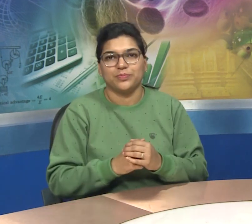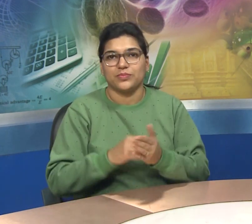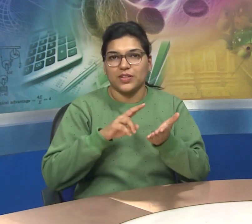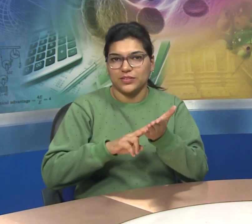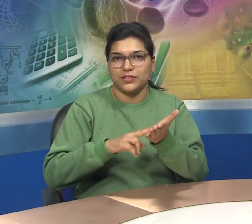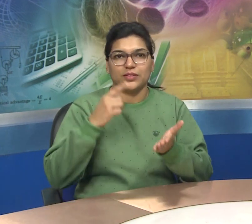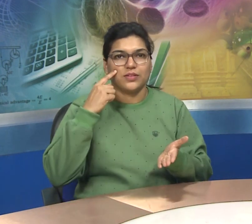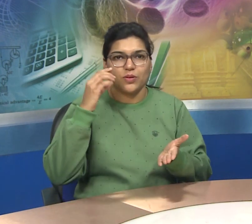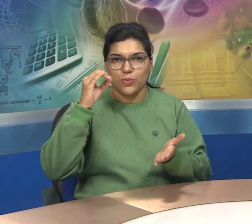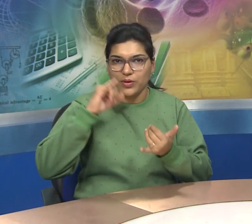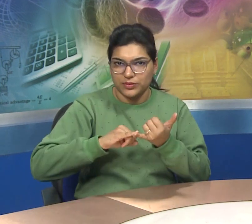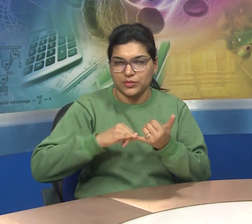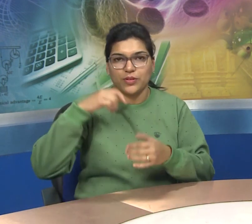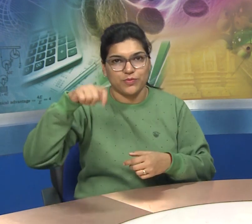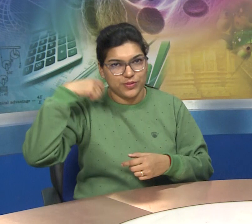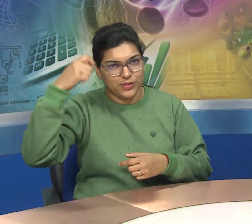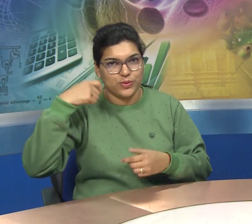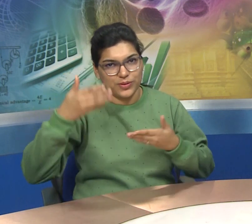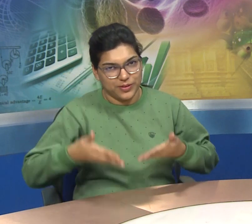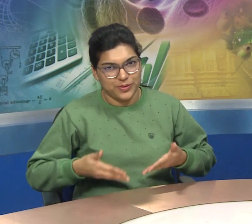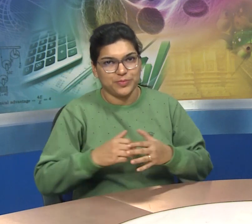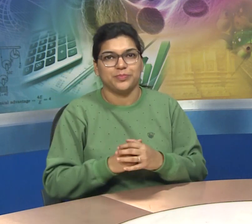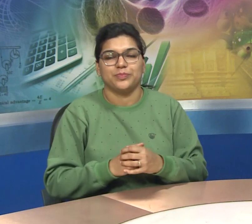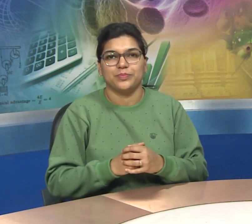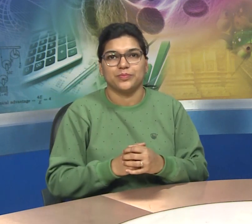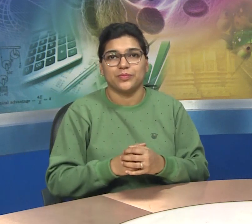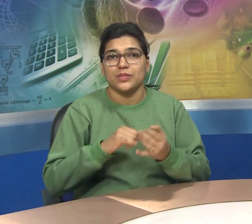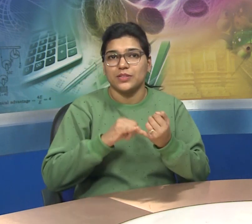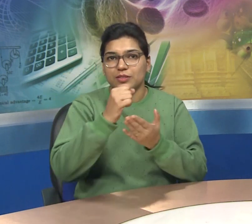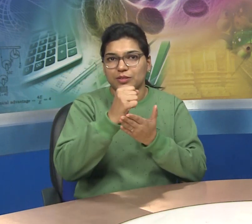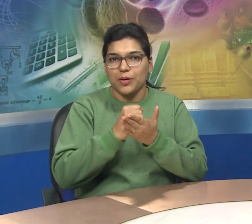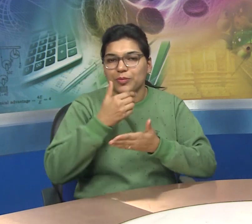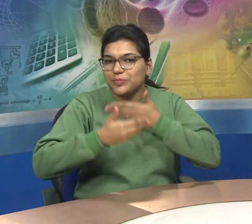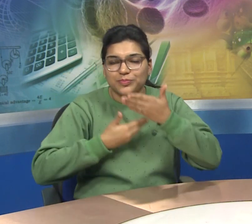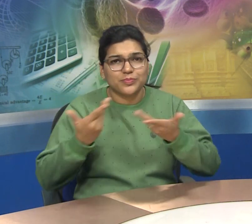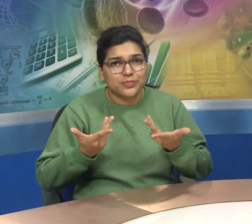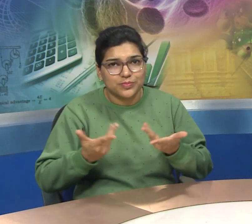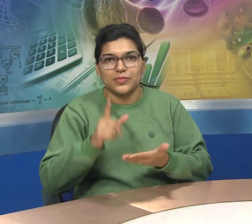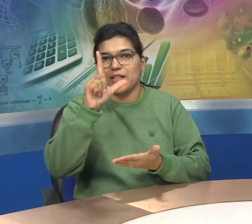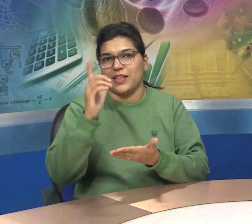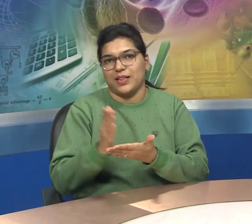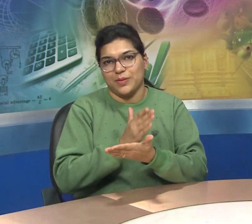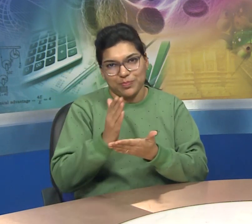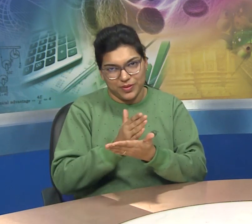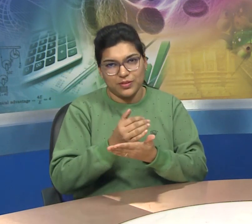welcome you all in this educational video of NIOS. This is